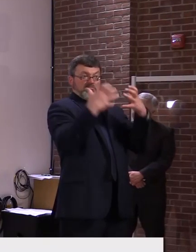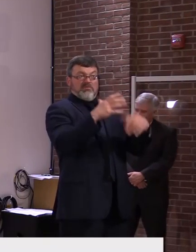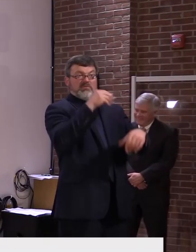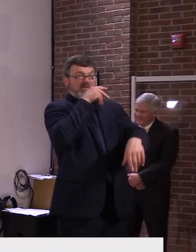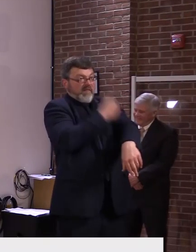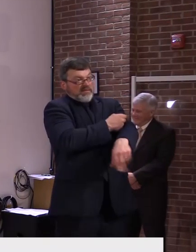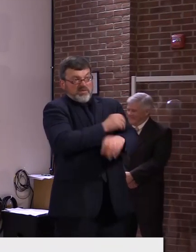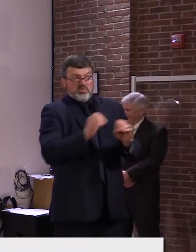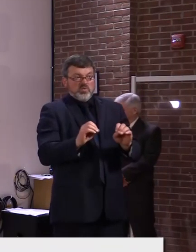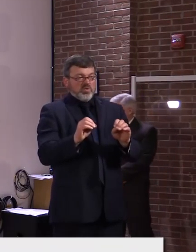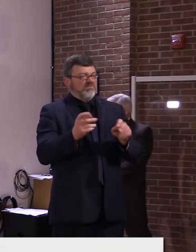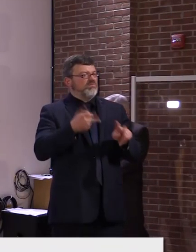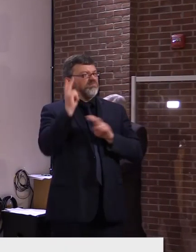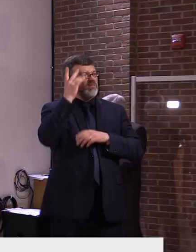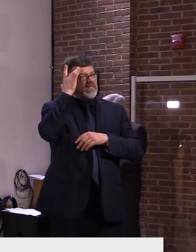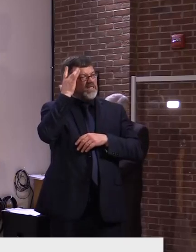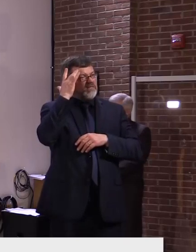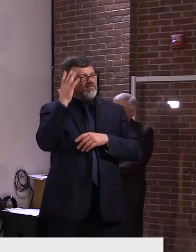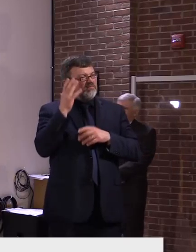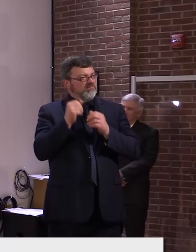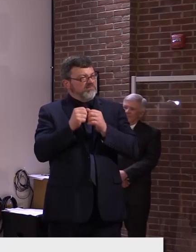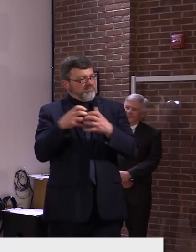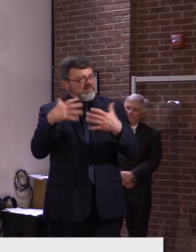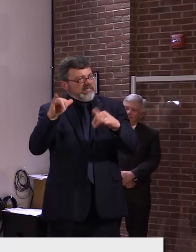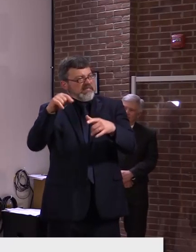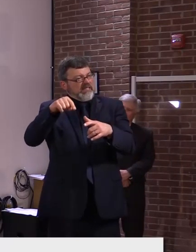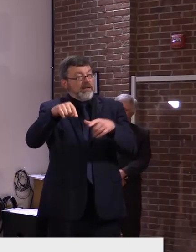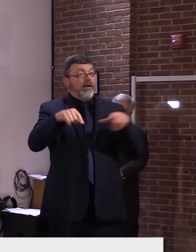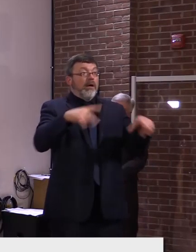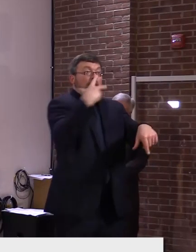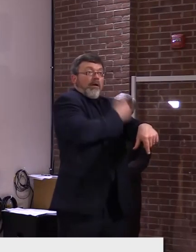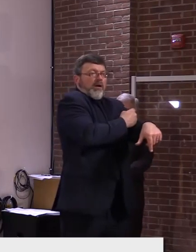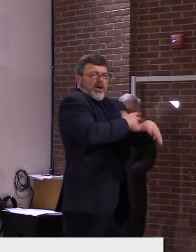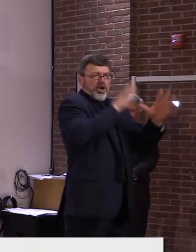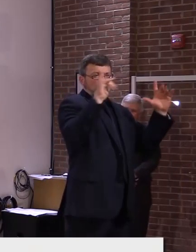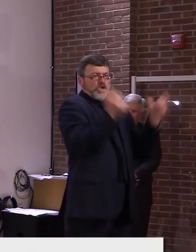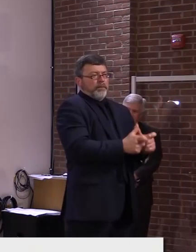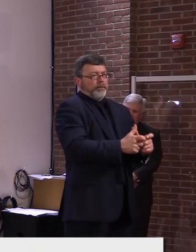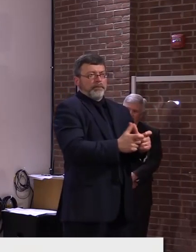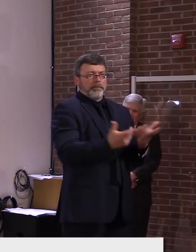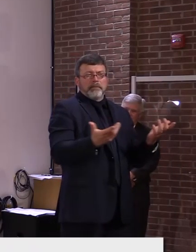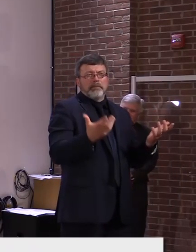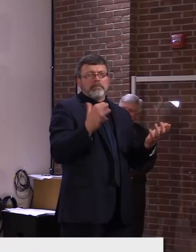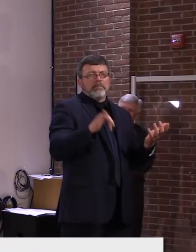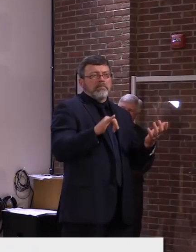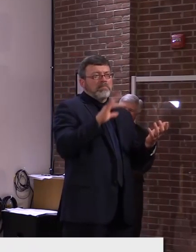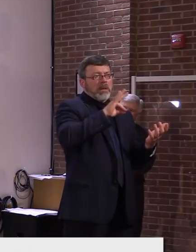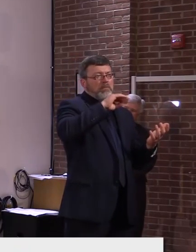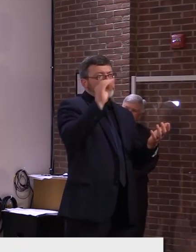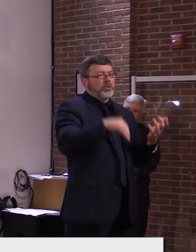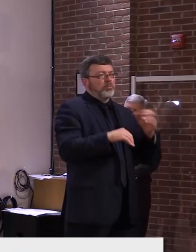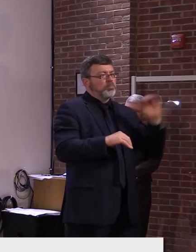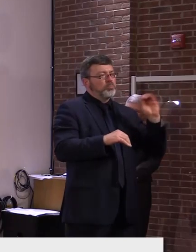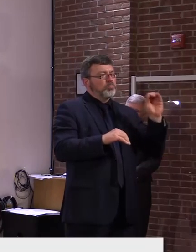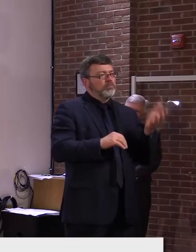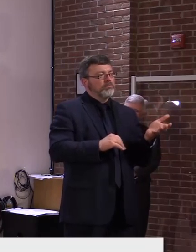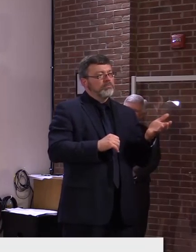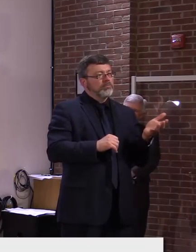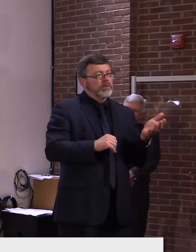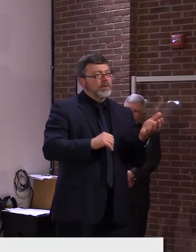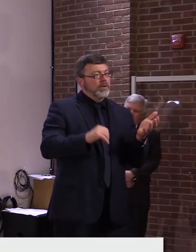was 70% of the population, we're clearly showing that that's substantial. And then if you could add